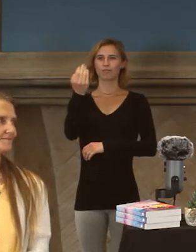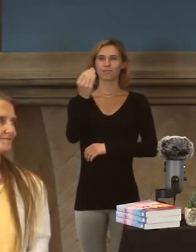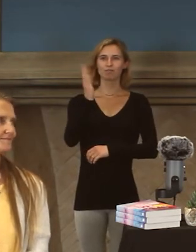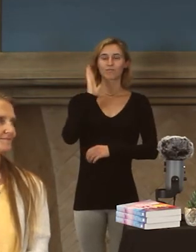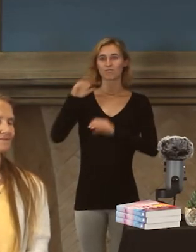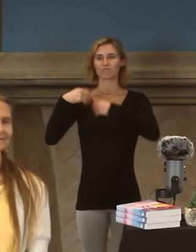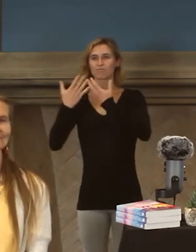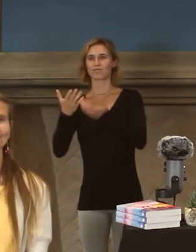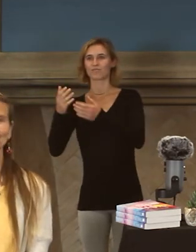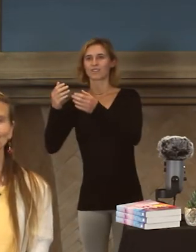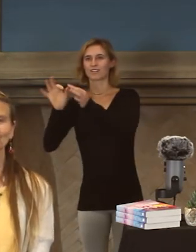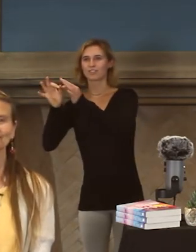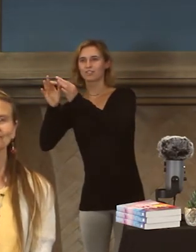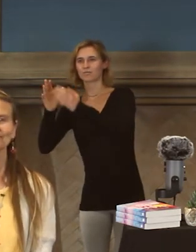videos.